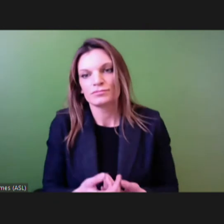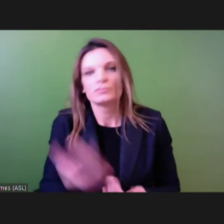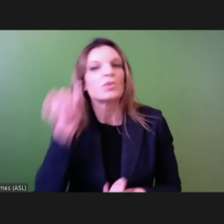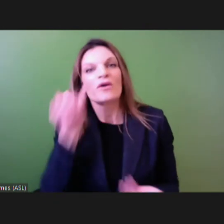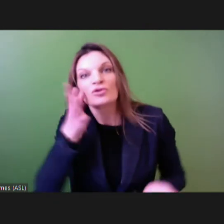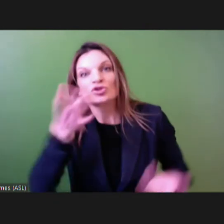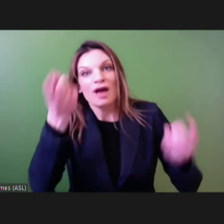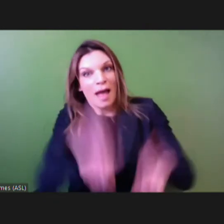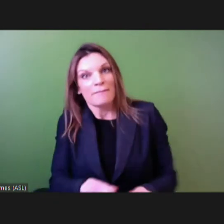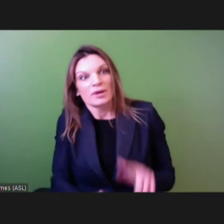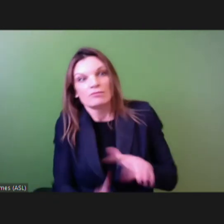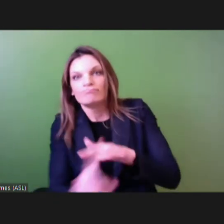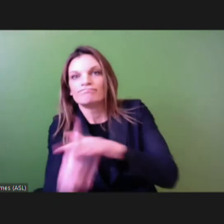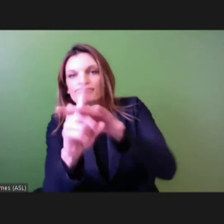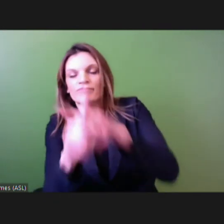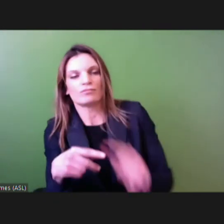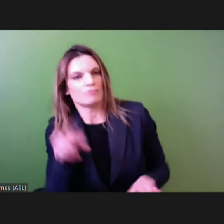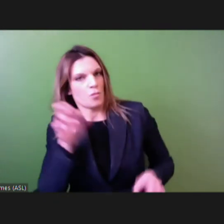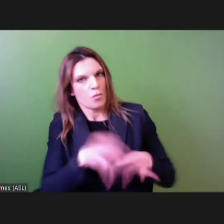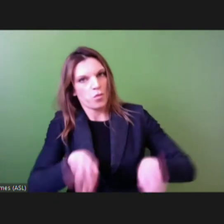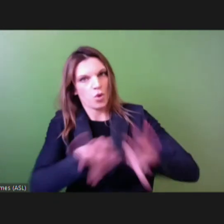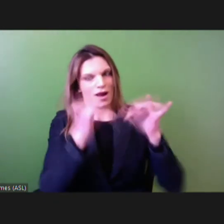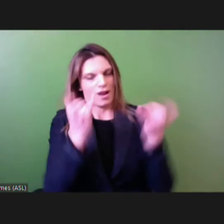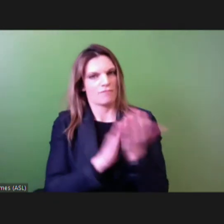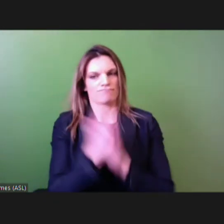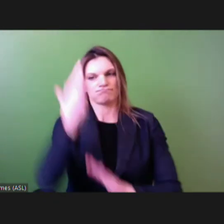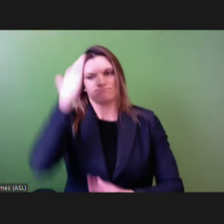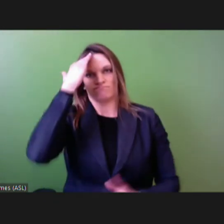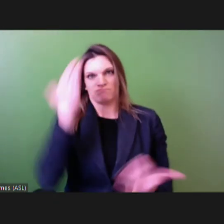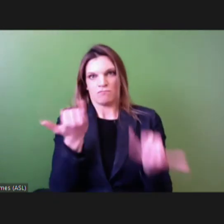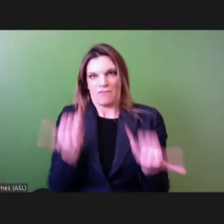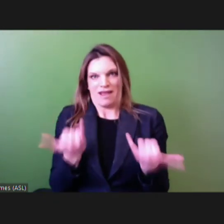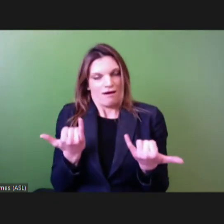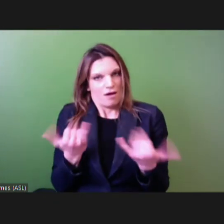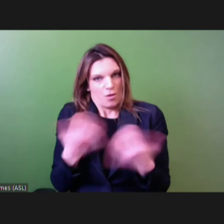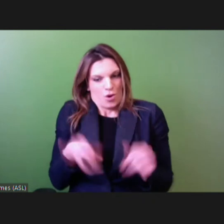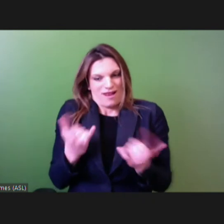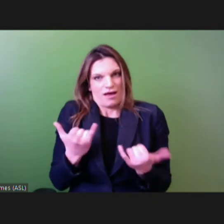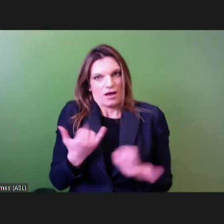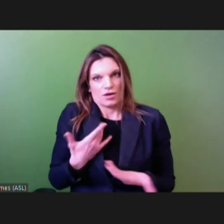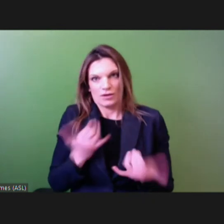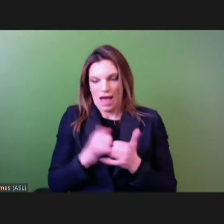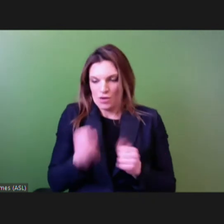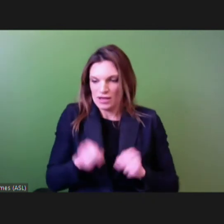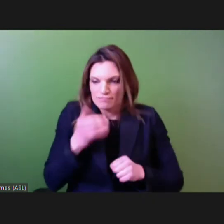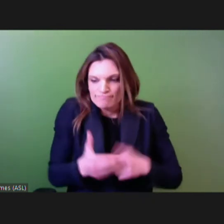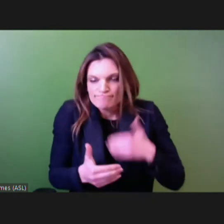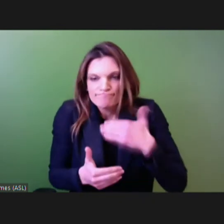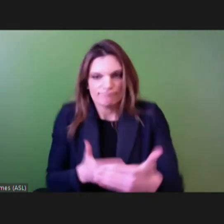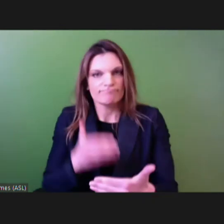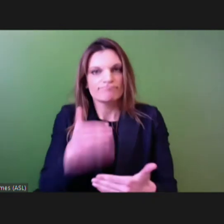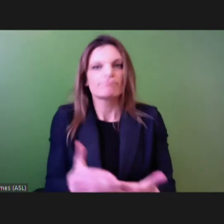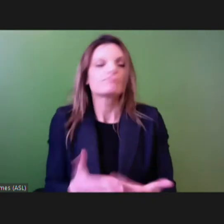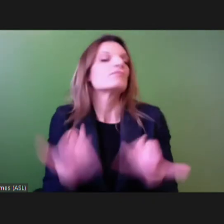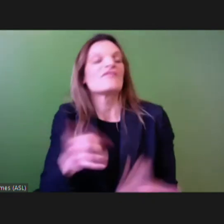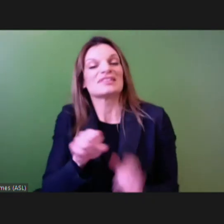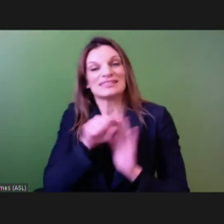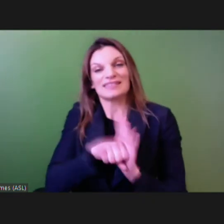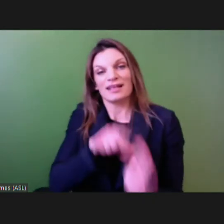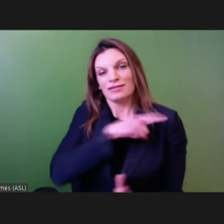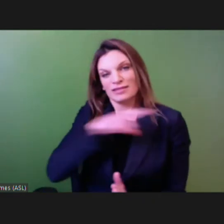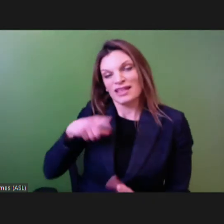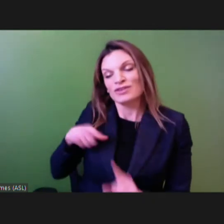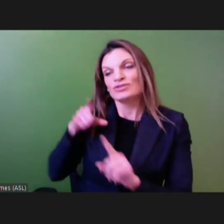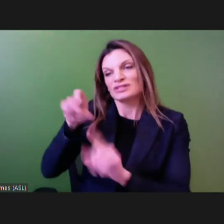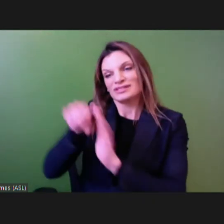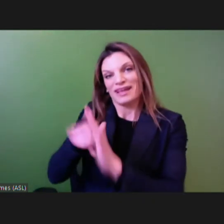in future moments. But right now, we're the moment we're in, and I think it's important to focus on the moment we're in. We have a state legislature and a state Senate